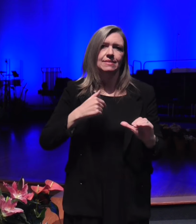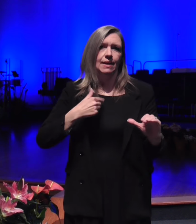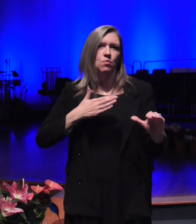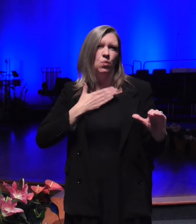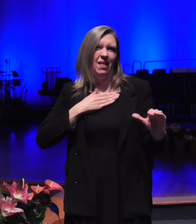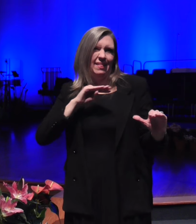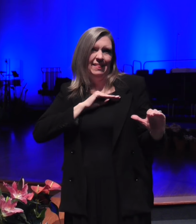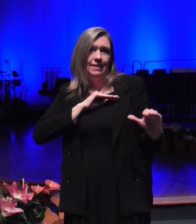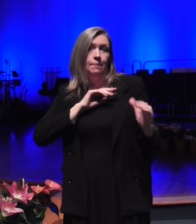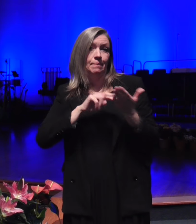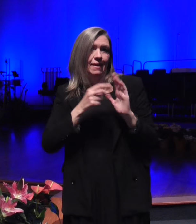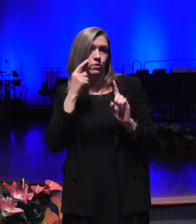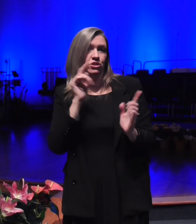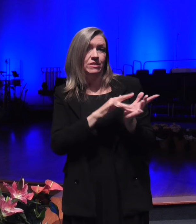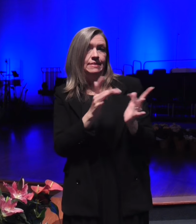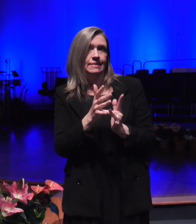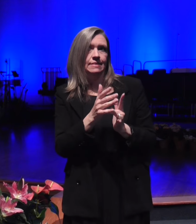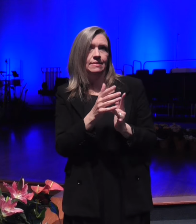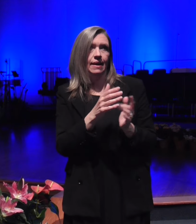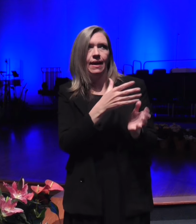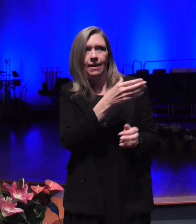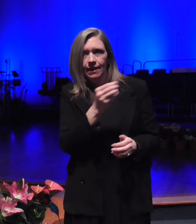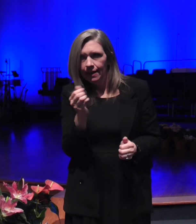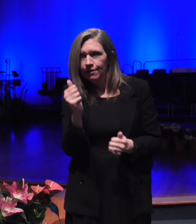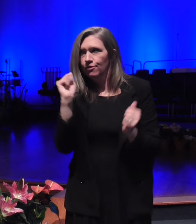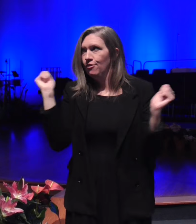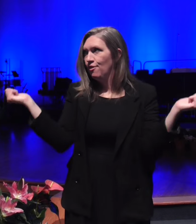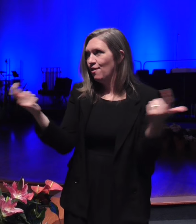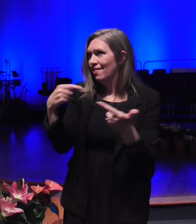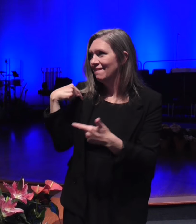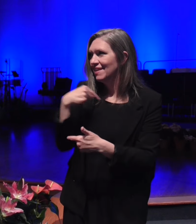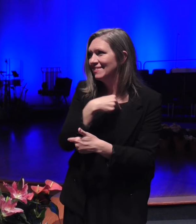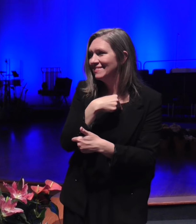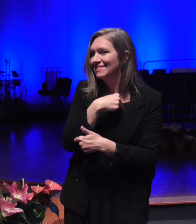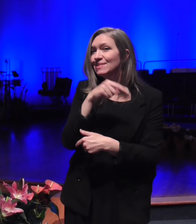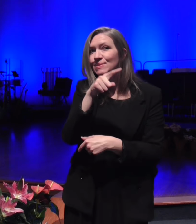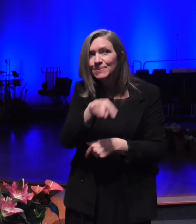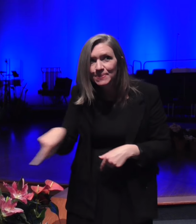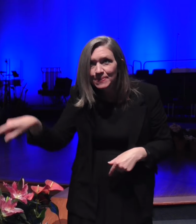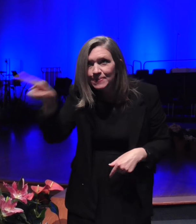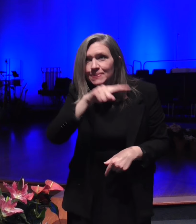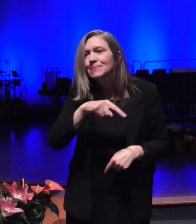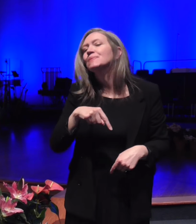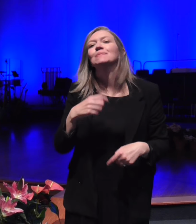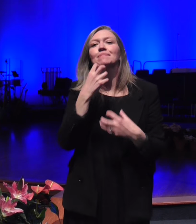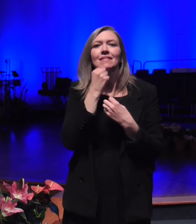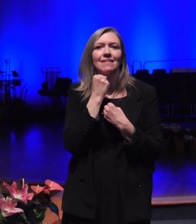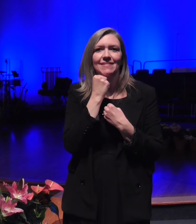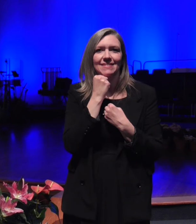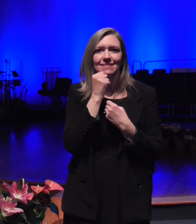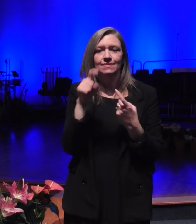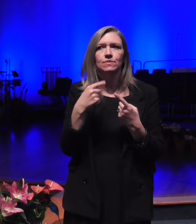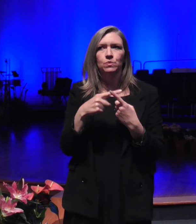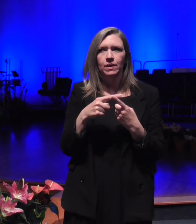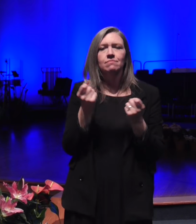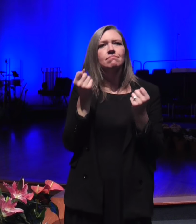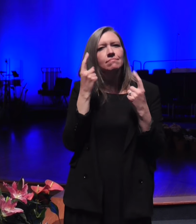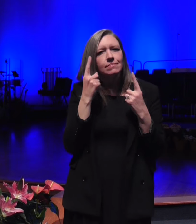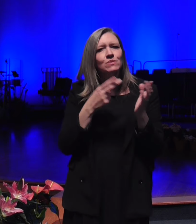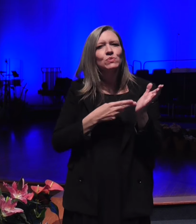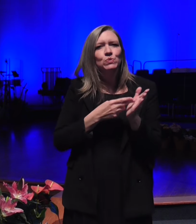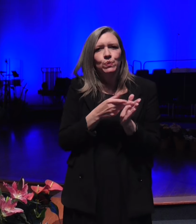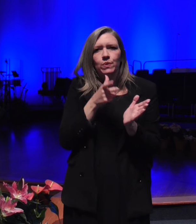for Jesus, they're meant for all of us. You are the beloved when you embrace that truth of who